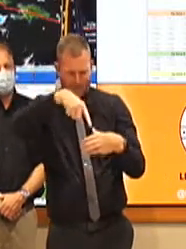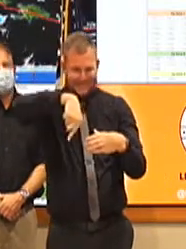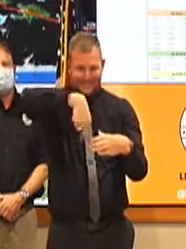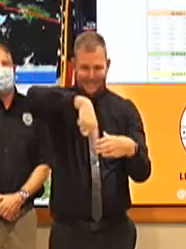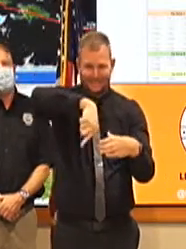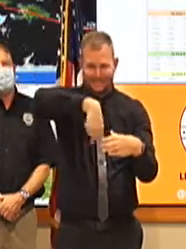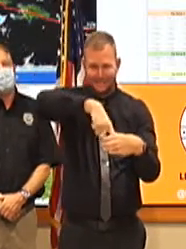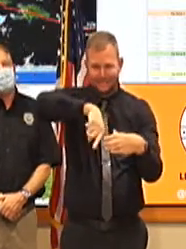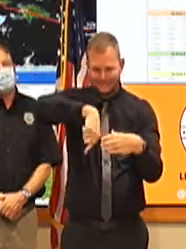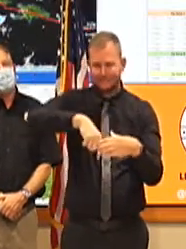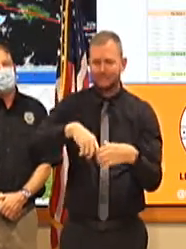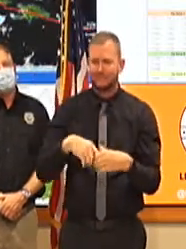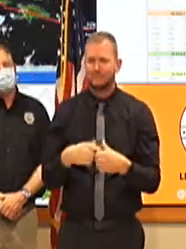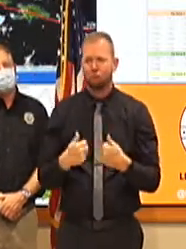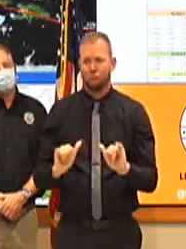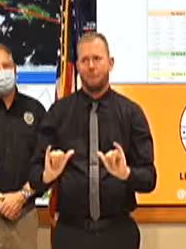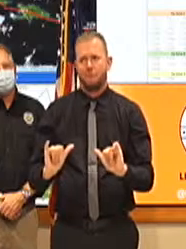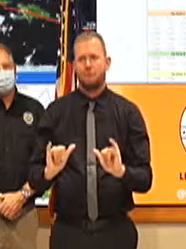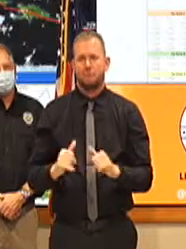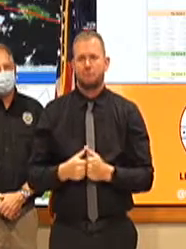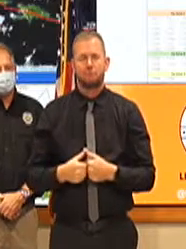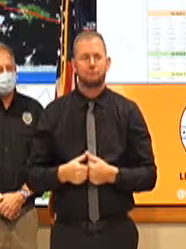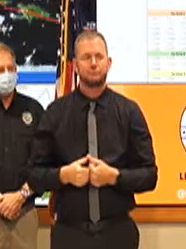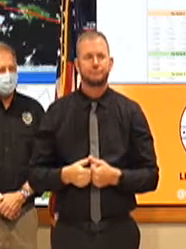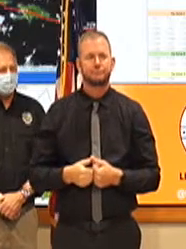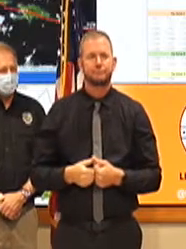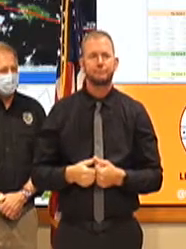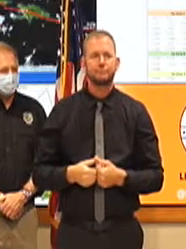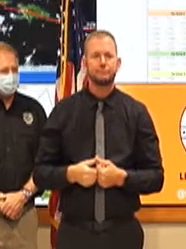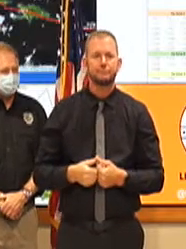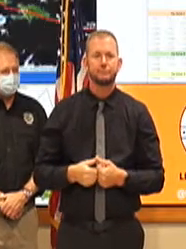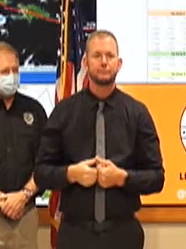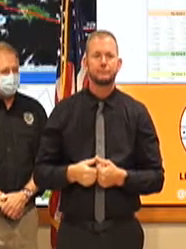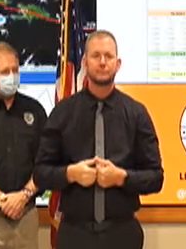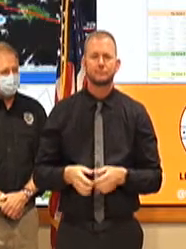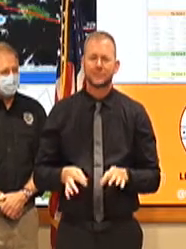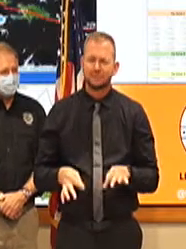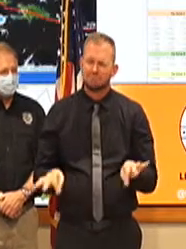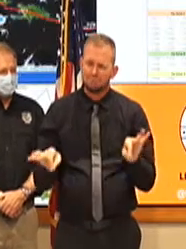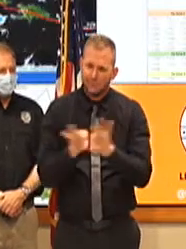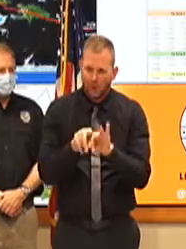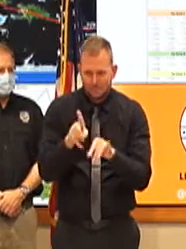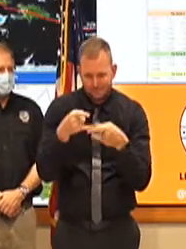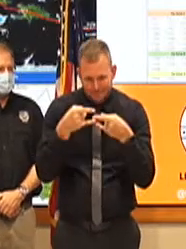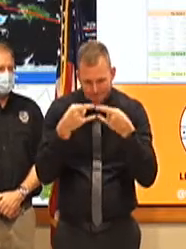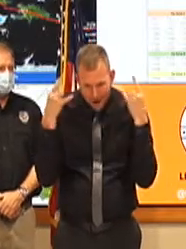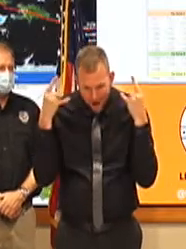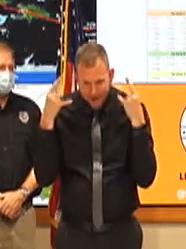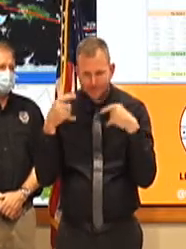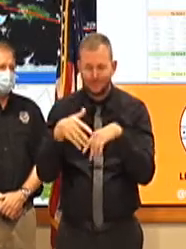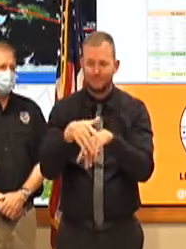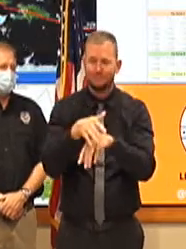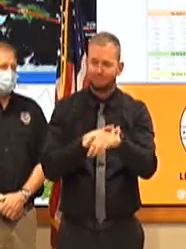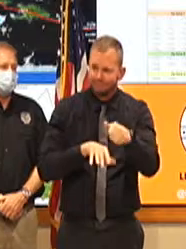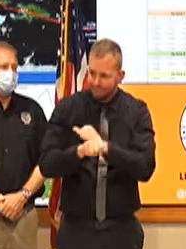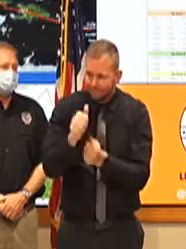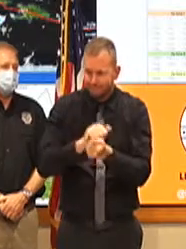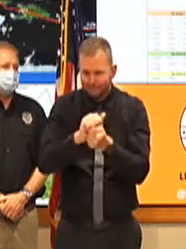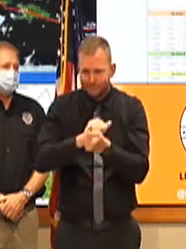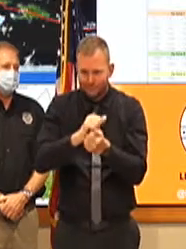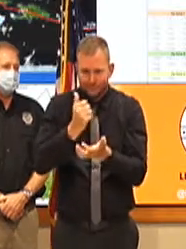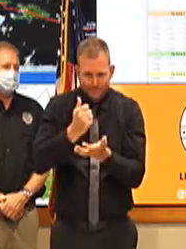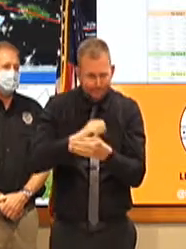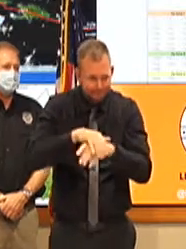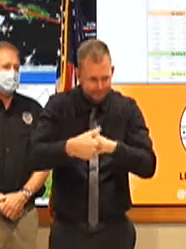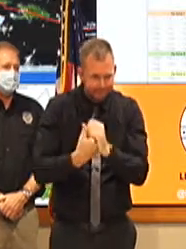your own home. And then make sure that you have your masks, your sanitizers, all of the things that are needed, because we